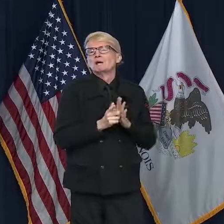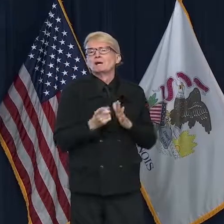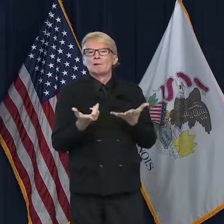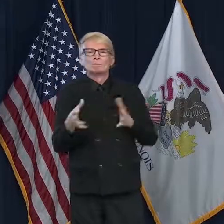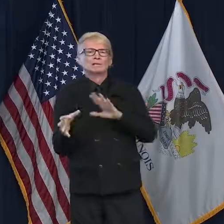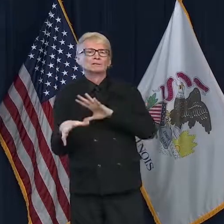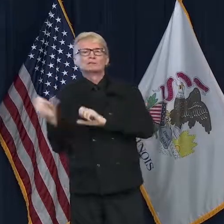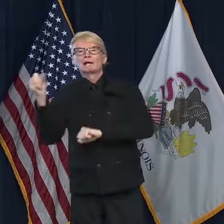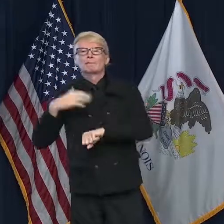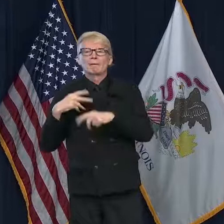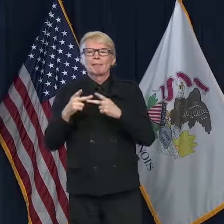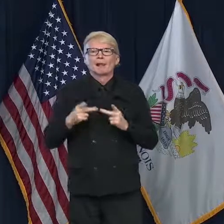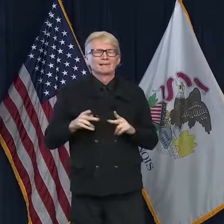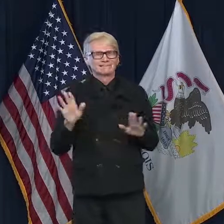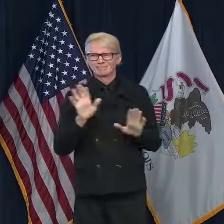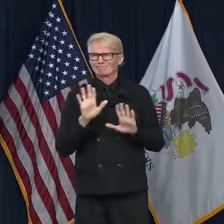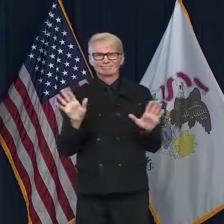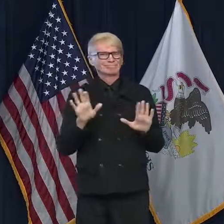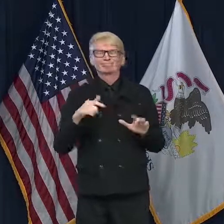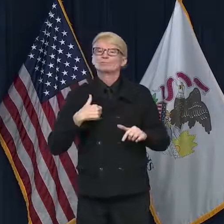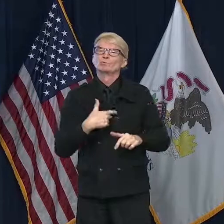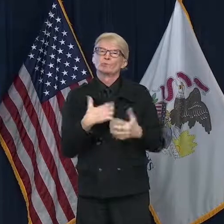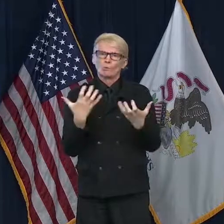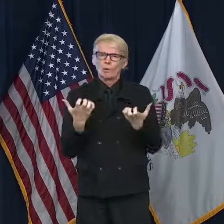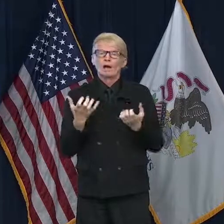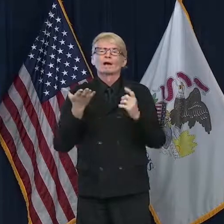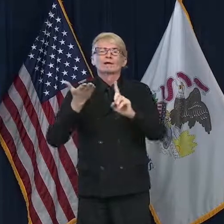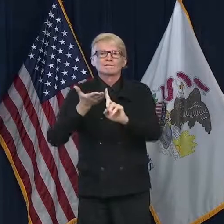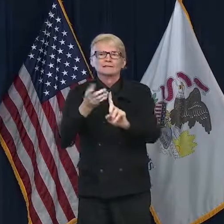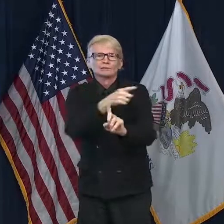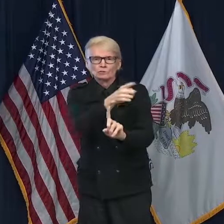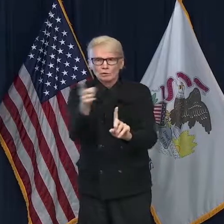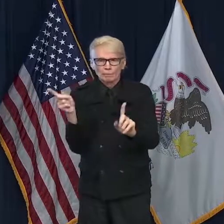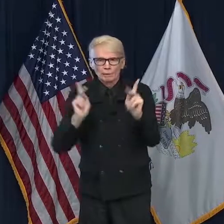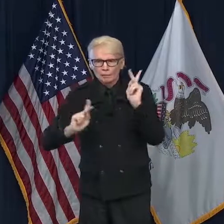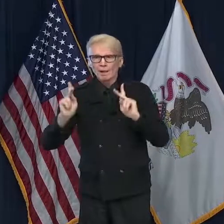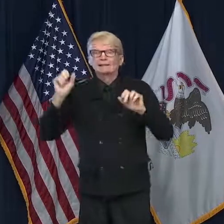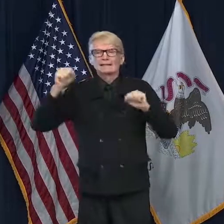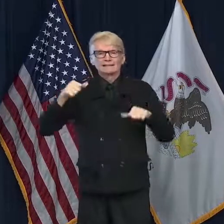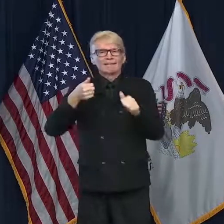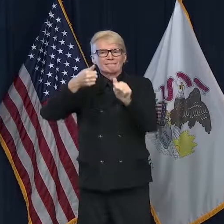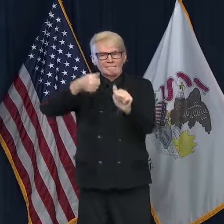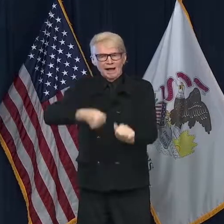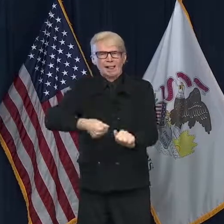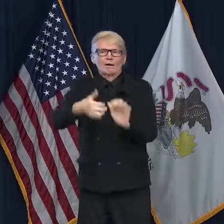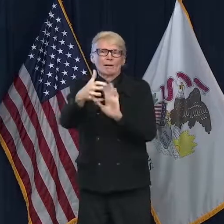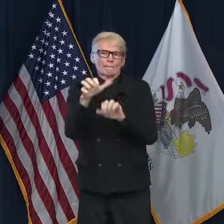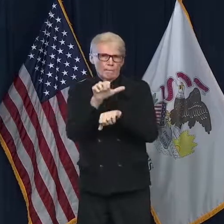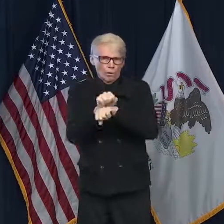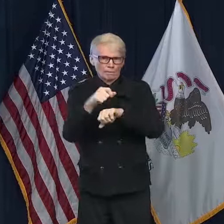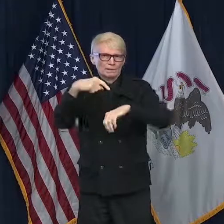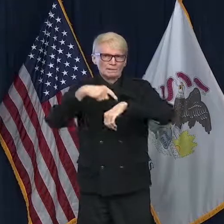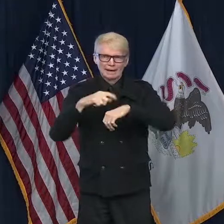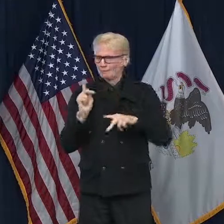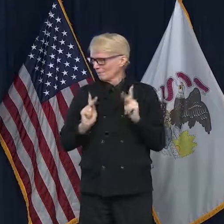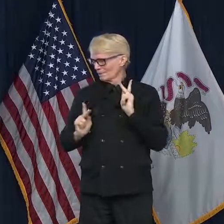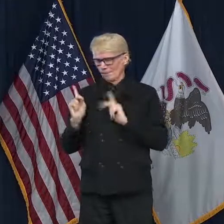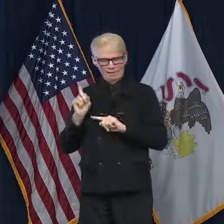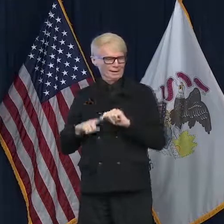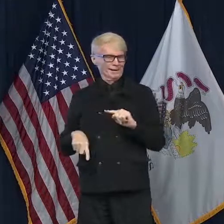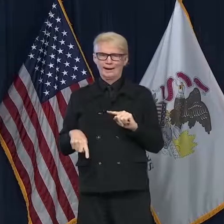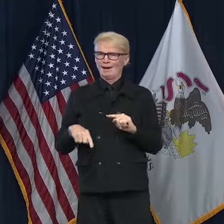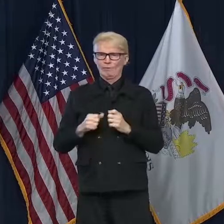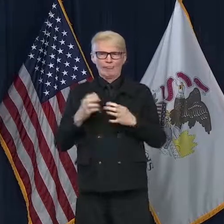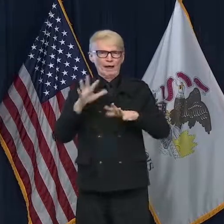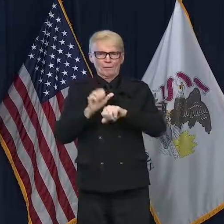my... We want to rest assured that those appointments are going to be adhered to. People cannot come in off the street as a walk-in